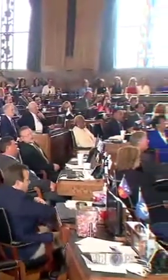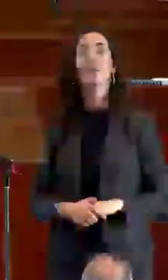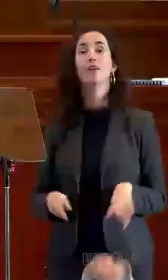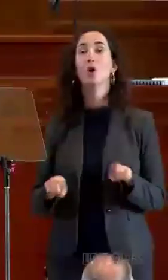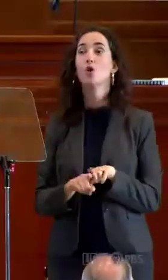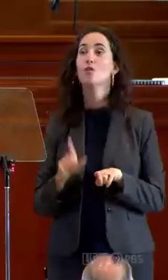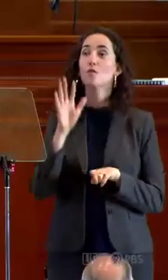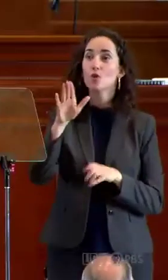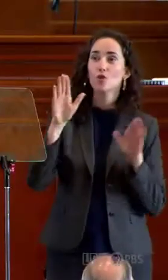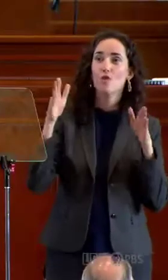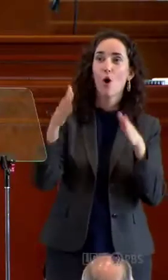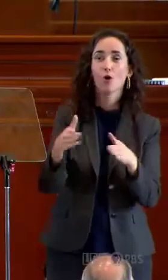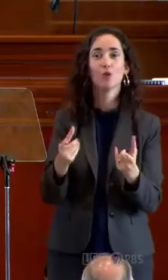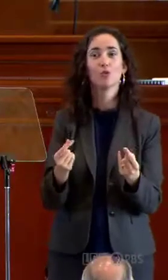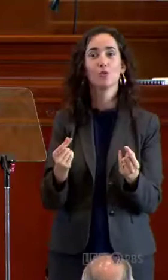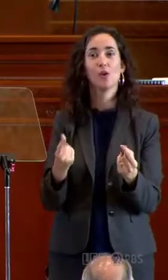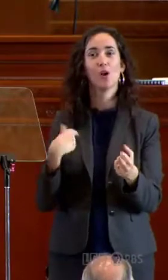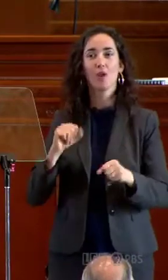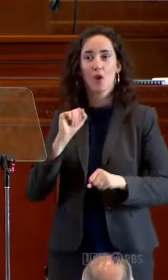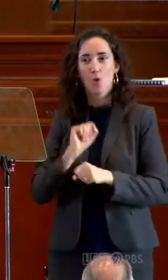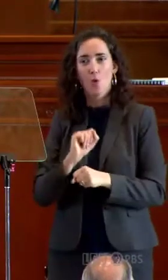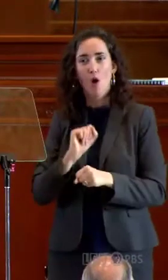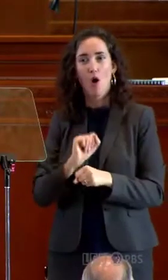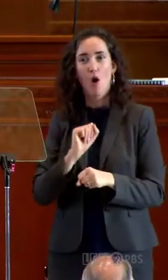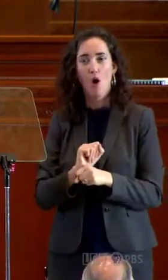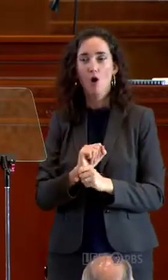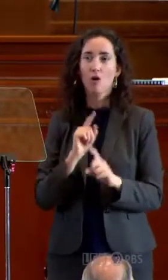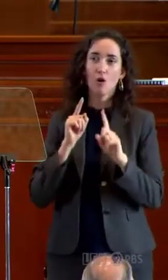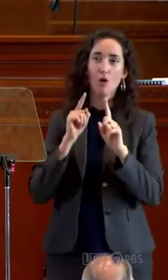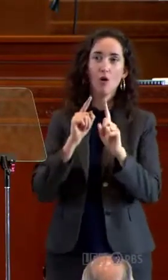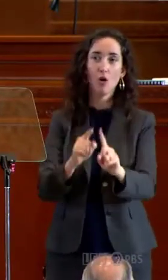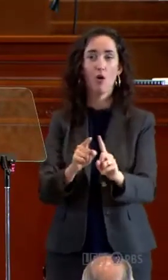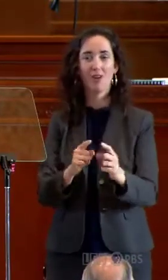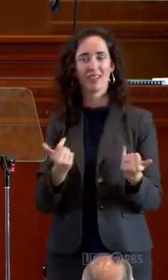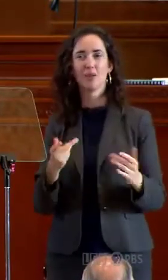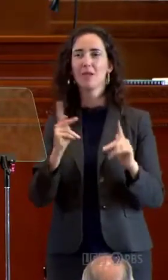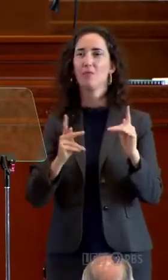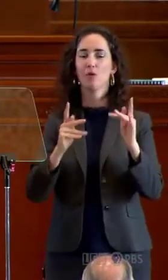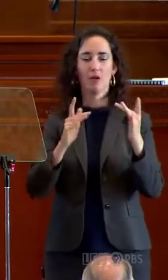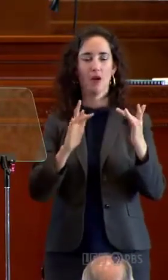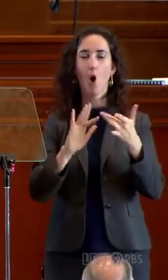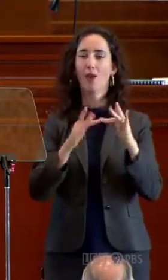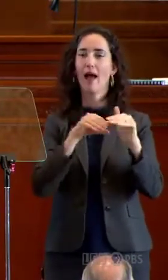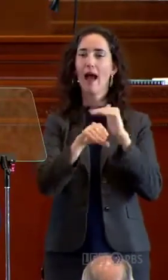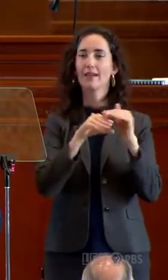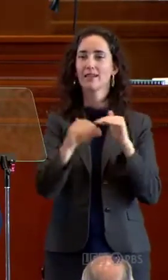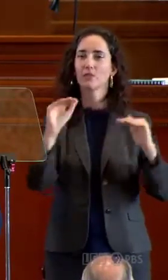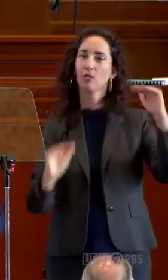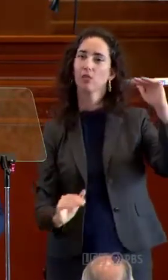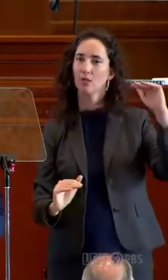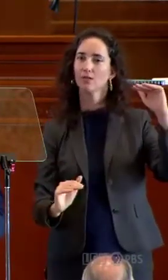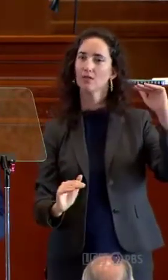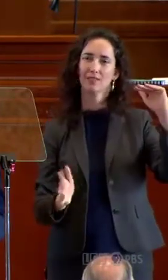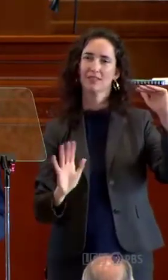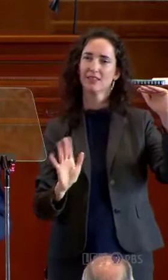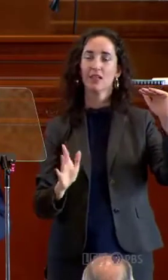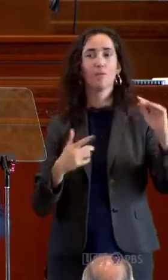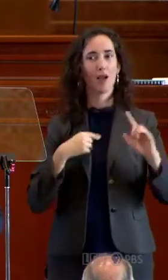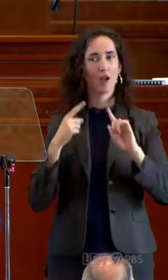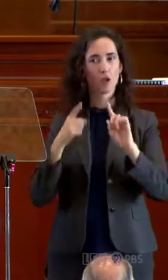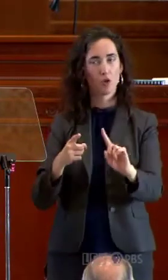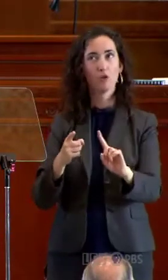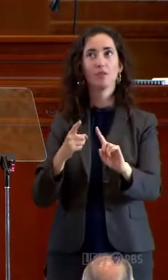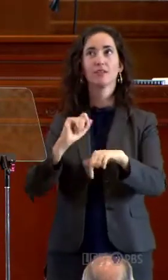future that we are working to eliminate the digital divide, a goal that I have set to accomplish